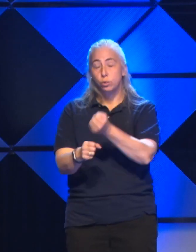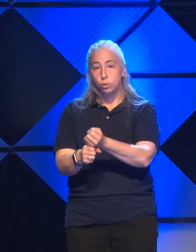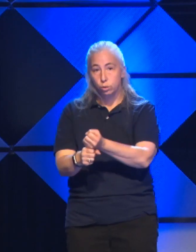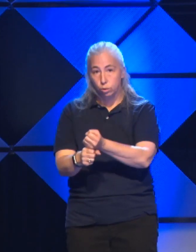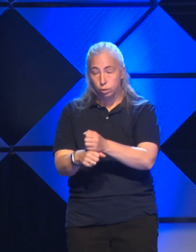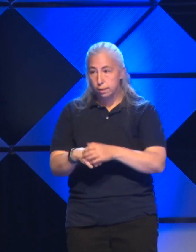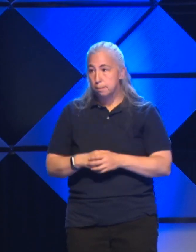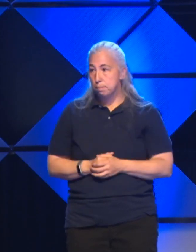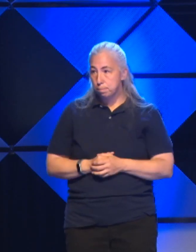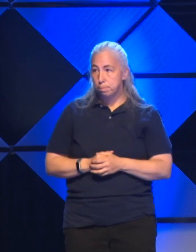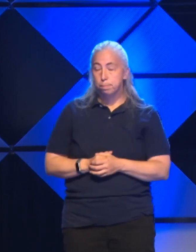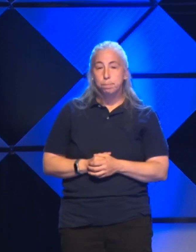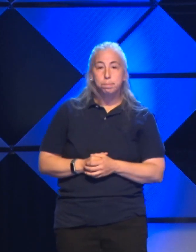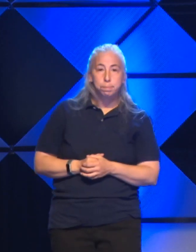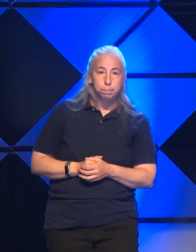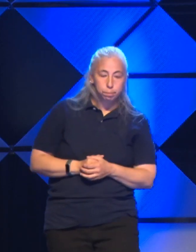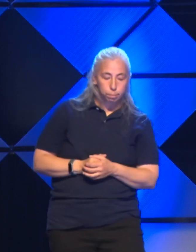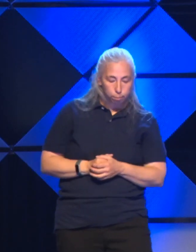And on 12